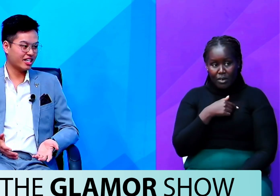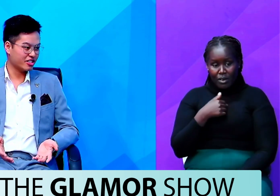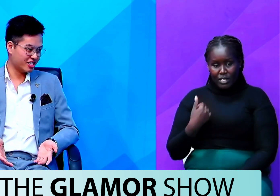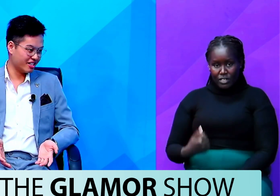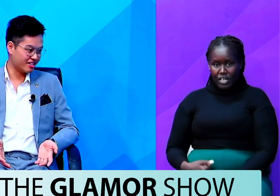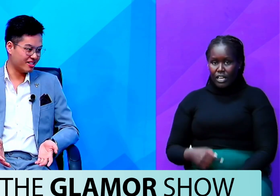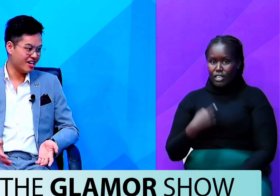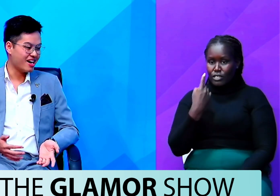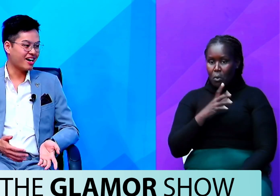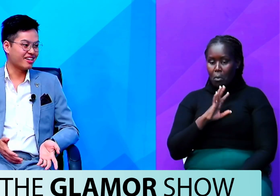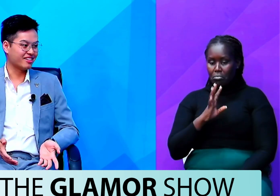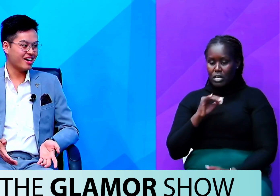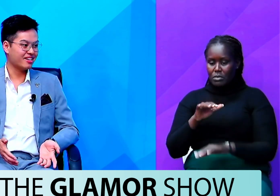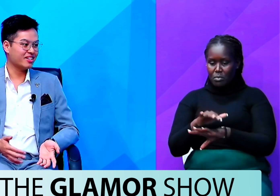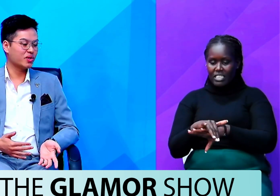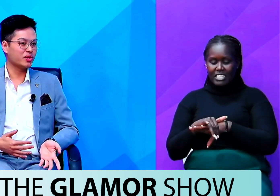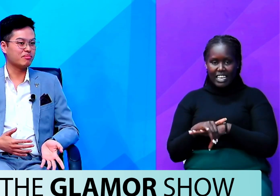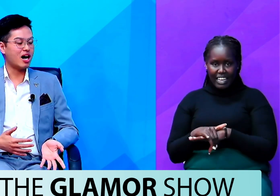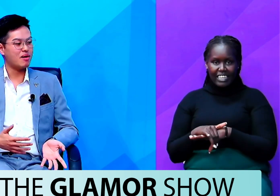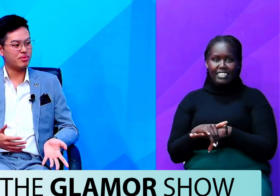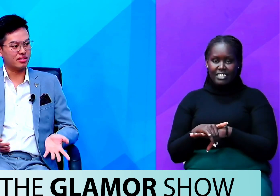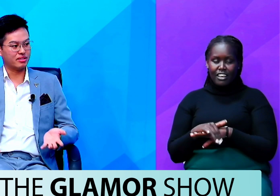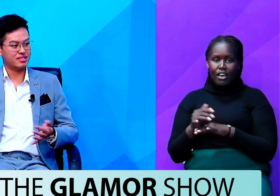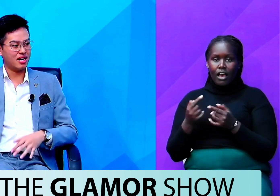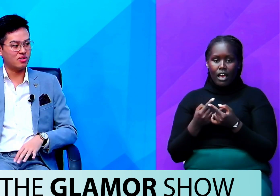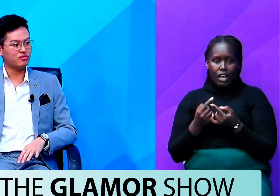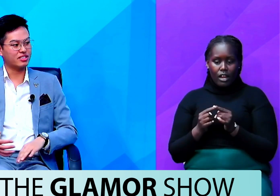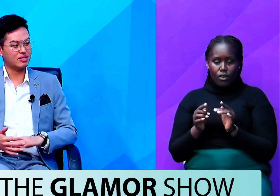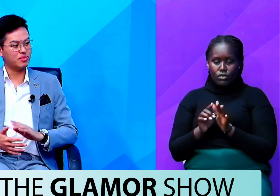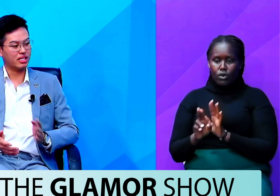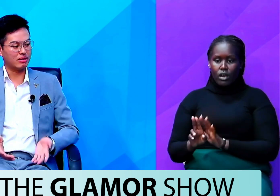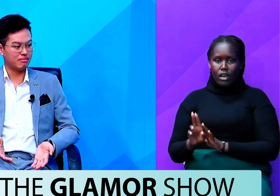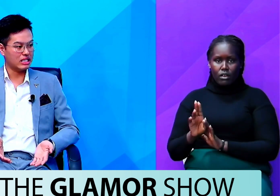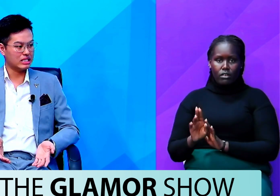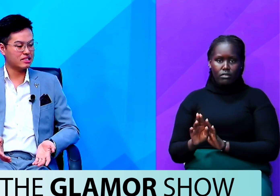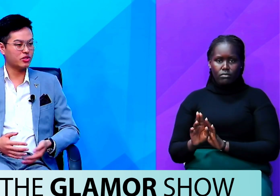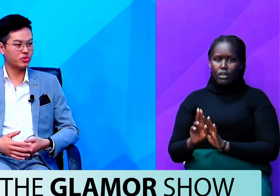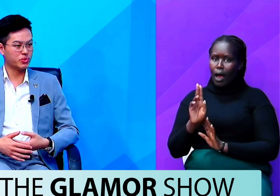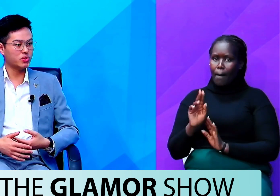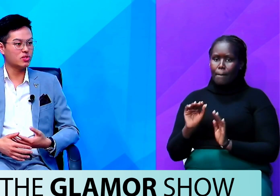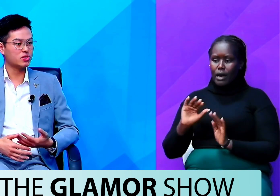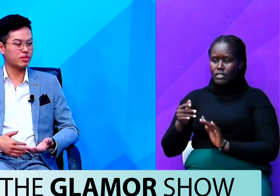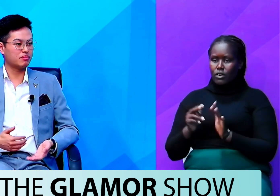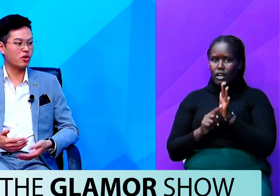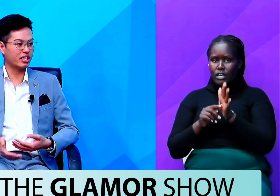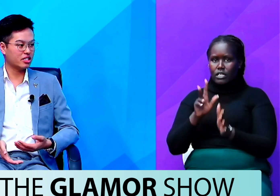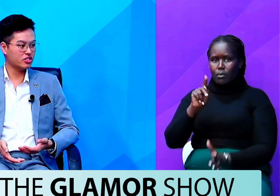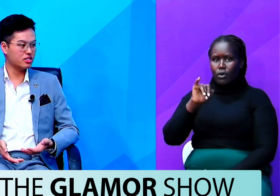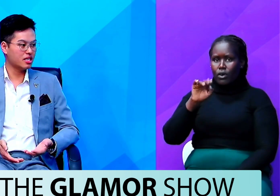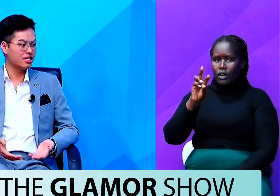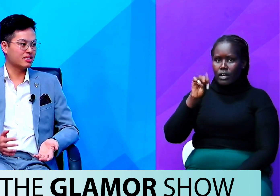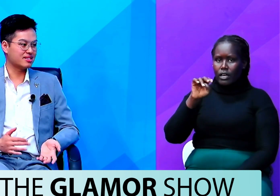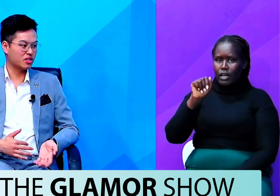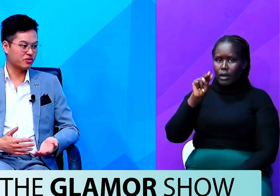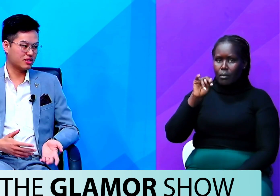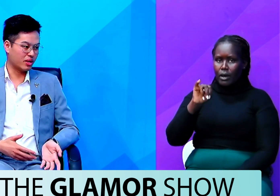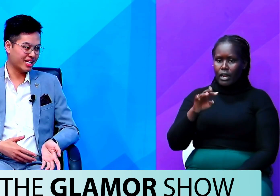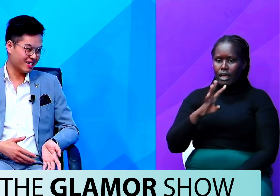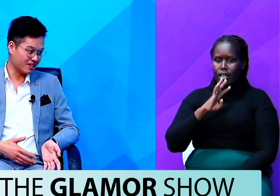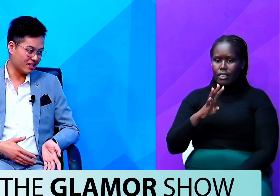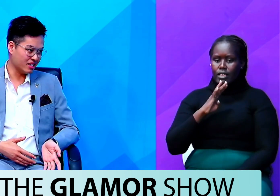speak English here. And then, you know, in upper town, for example, Kilimani, they do speak more English instead